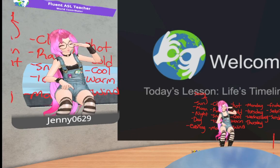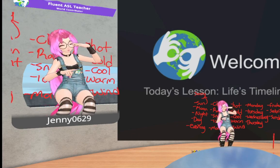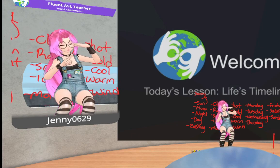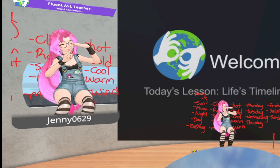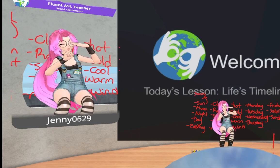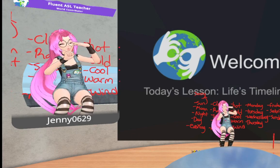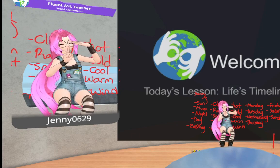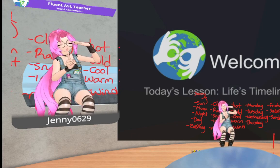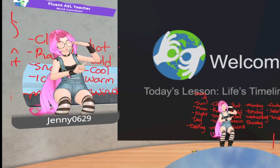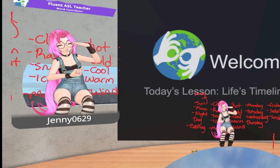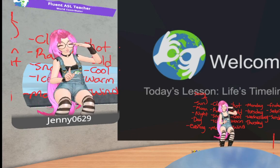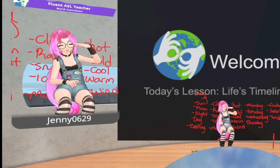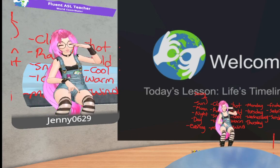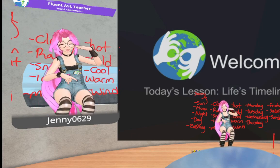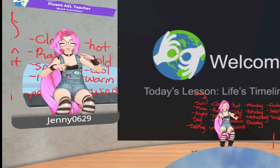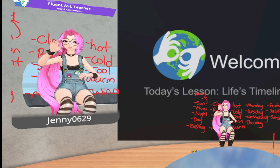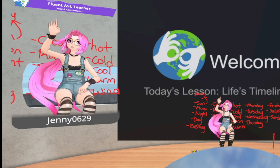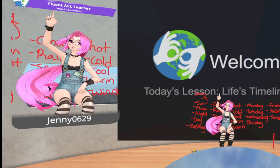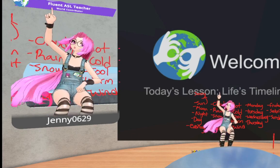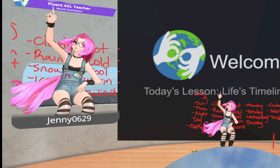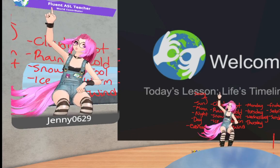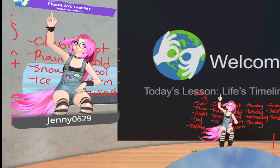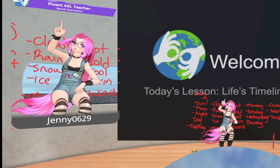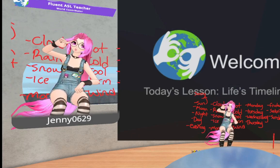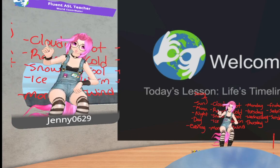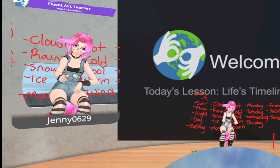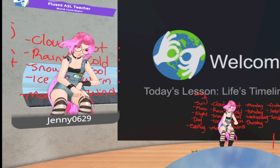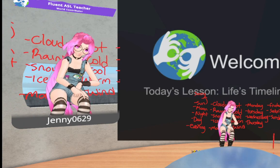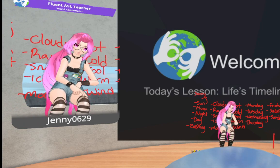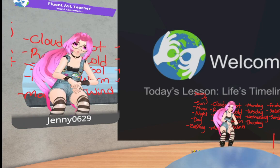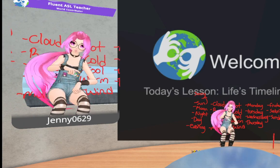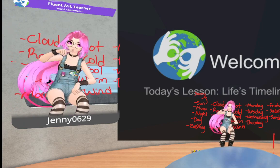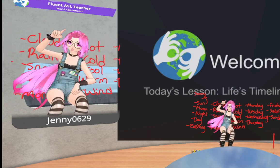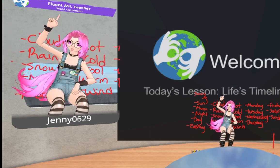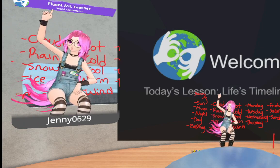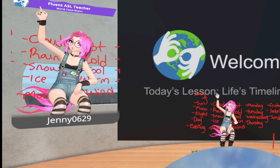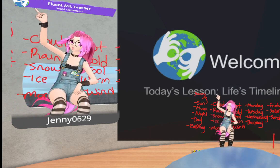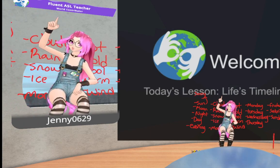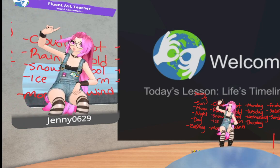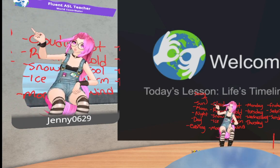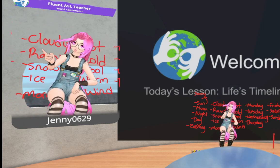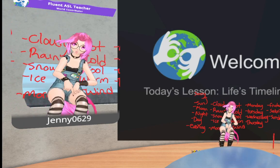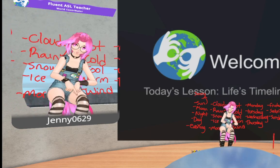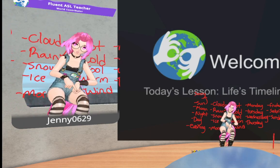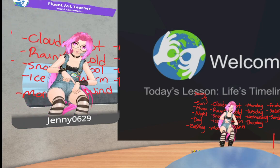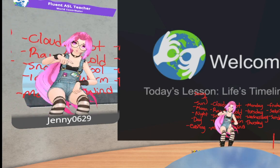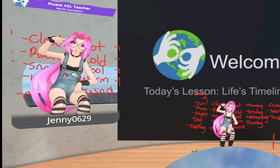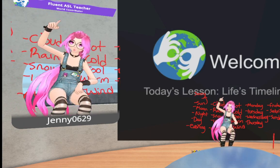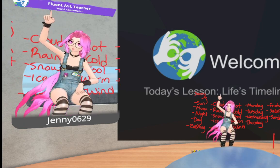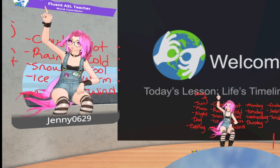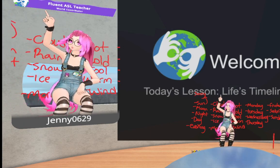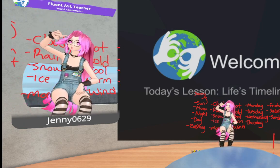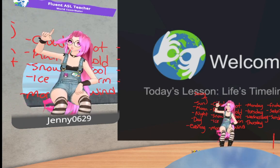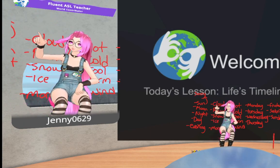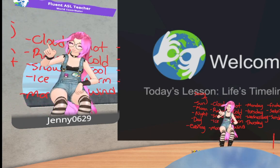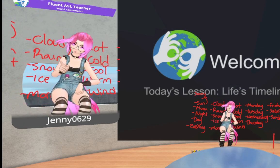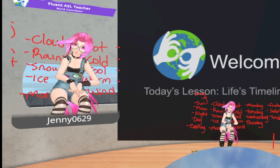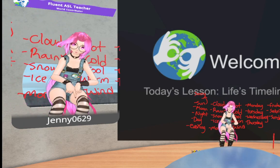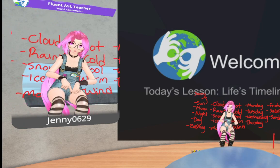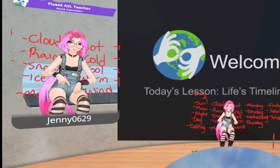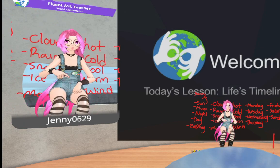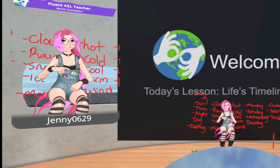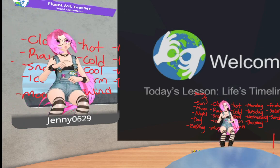strike. Like this. I've seen it from a hand. Some people also go from the sky without another hand, like